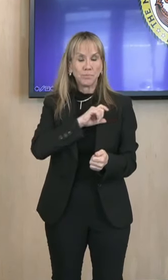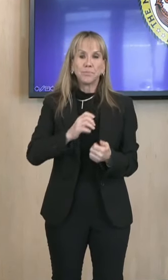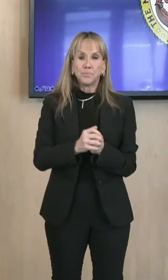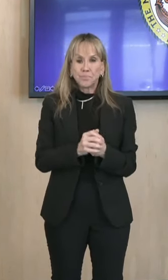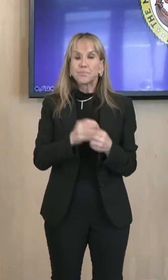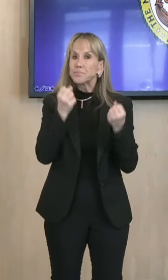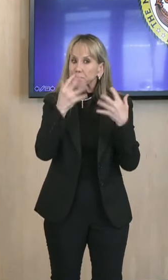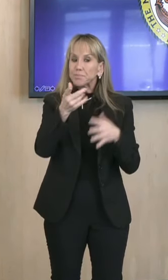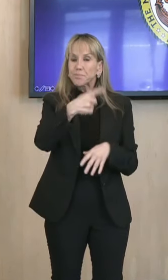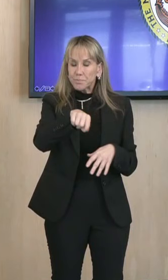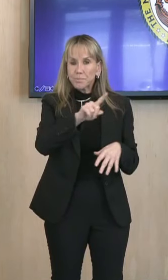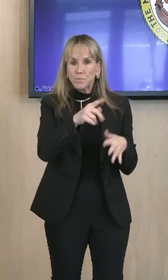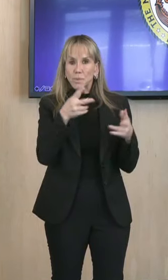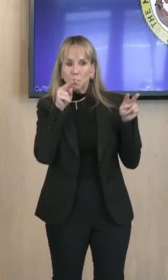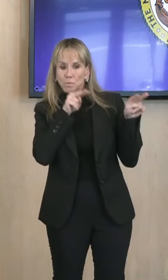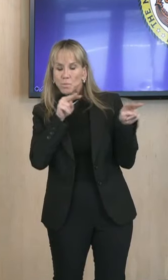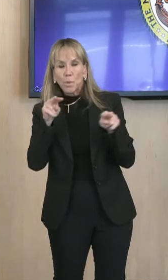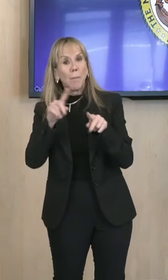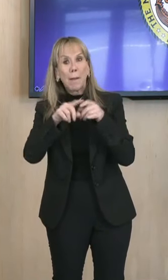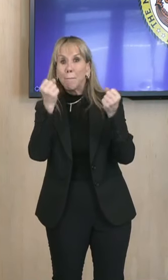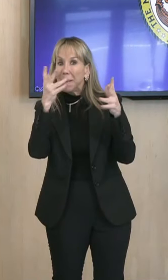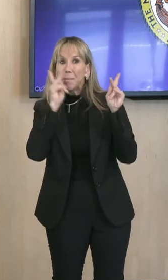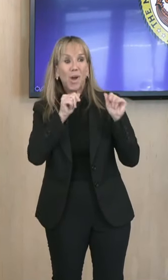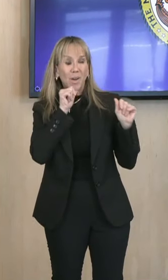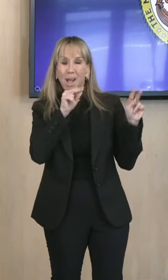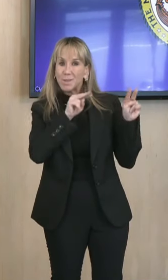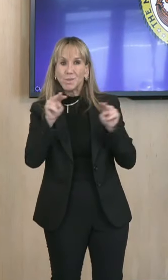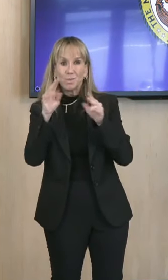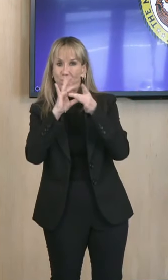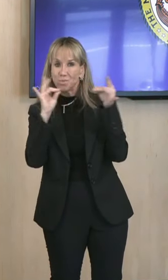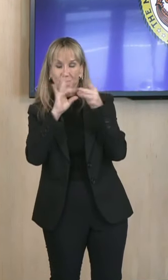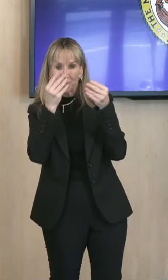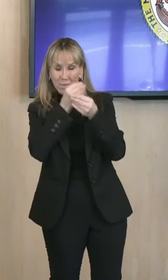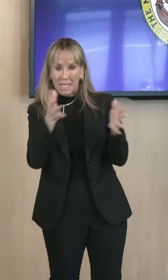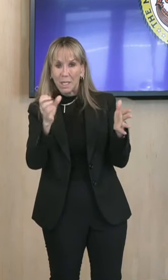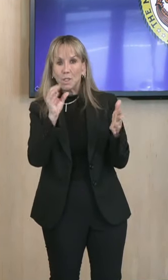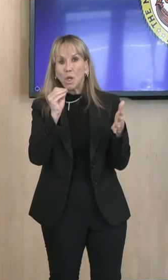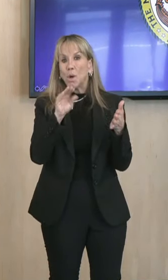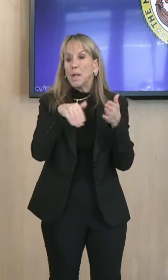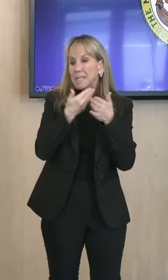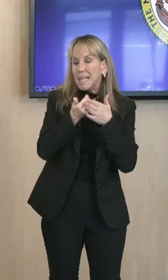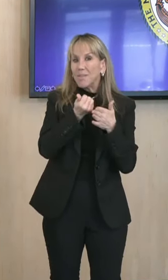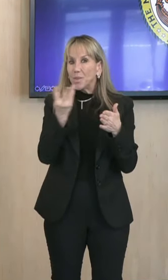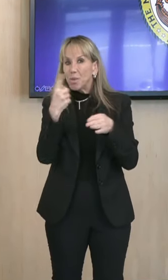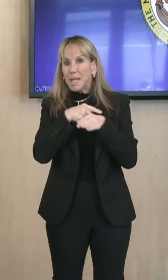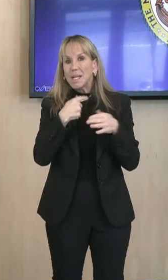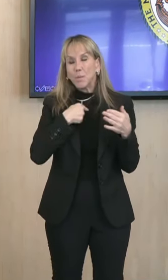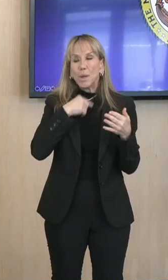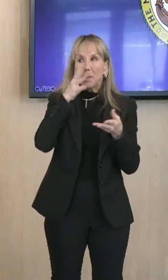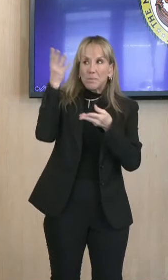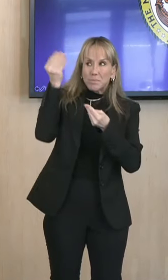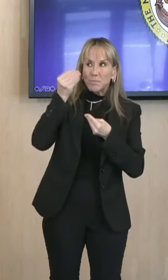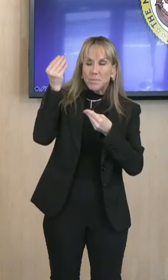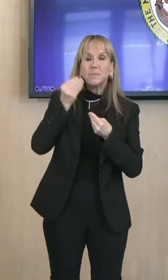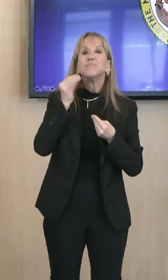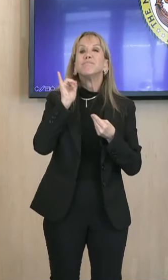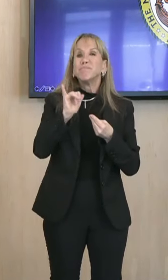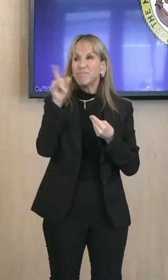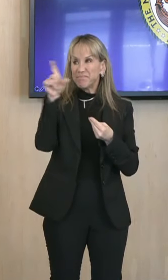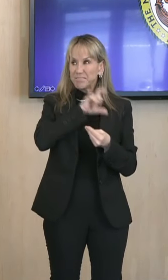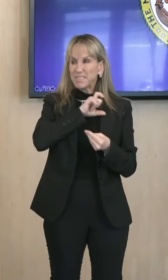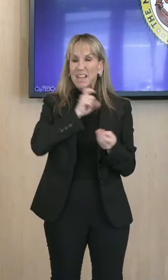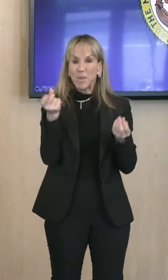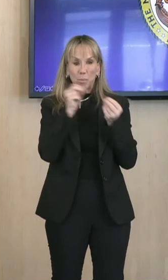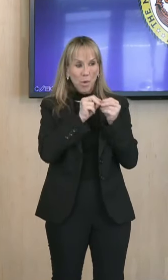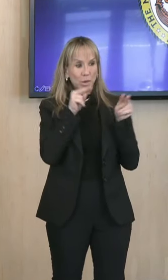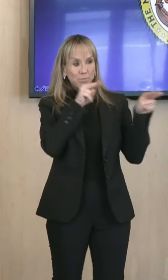reality is many folks are not. And in the coming days, we will have messaging from law enforcement around their stepped-up efforts to enforce the